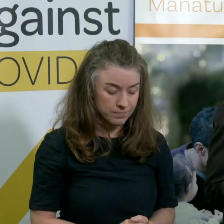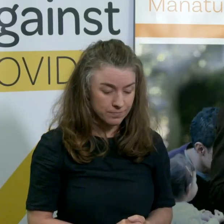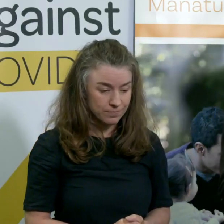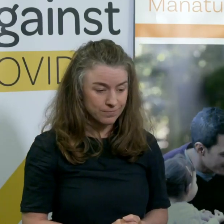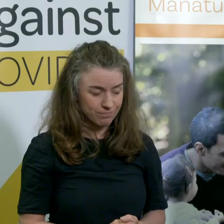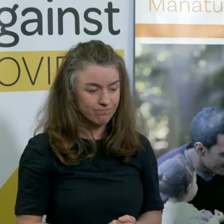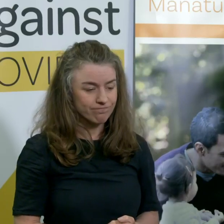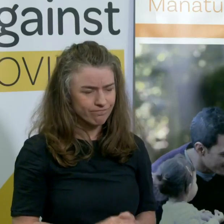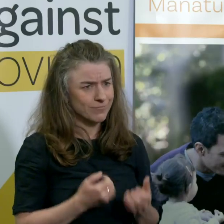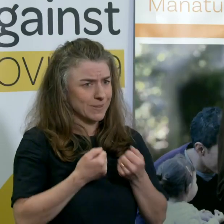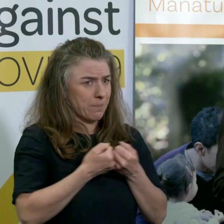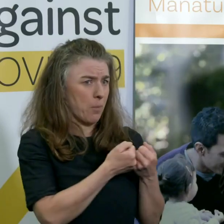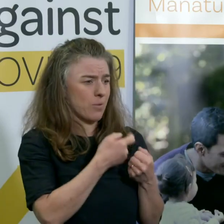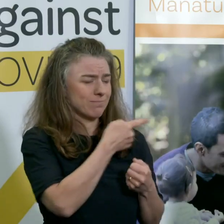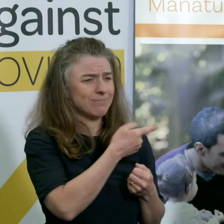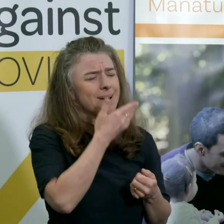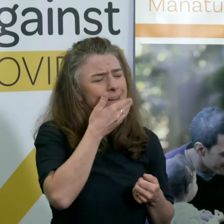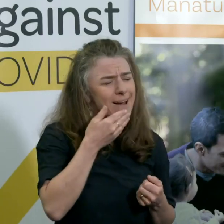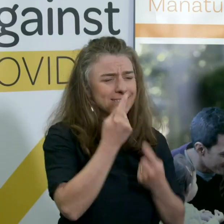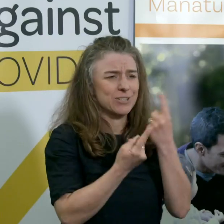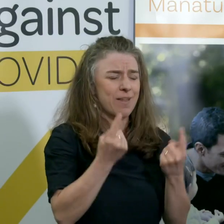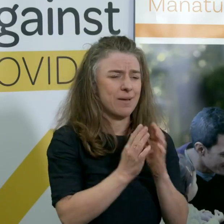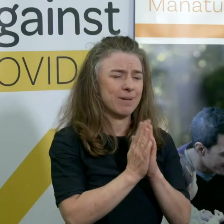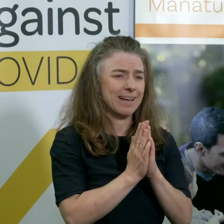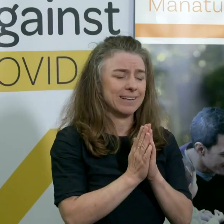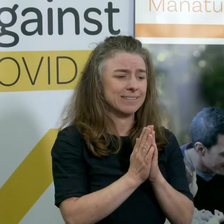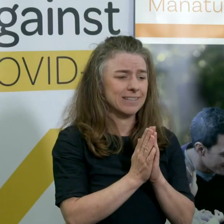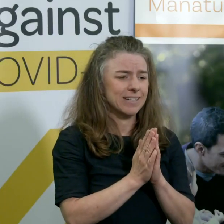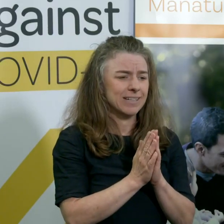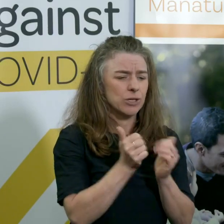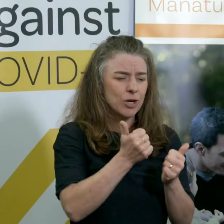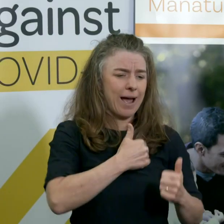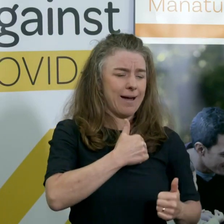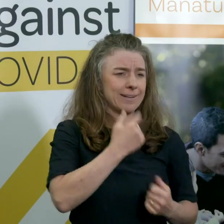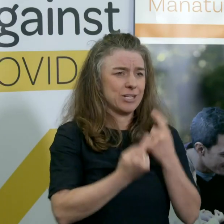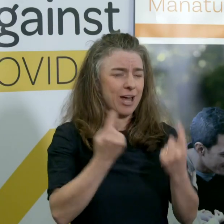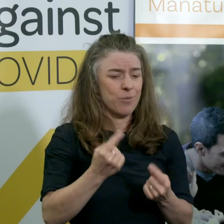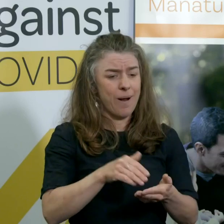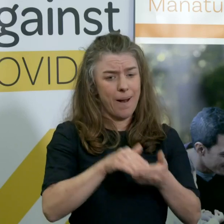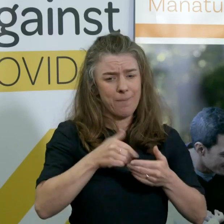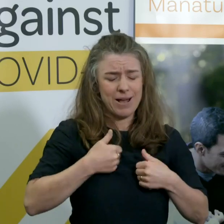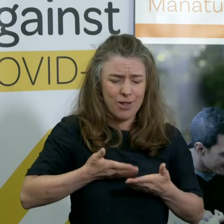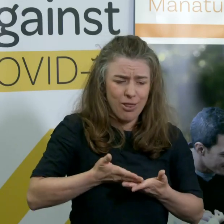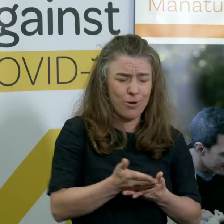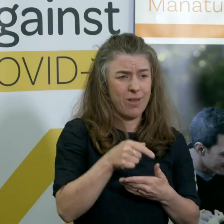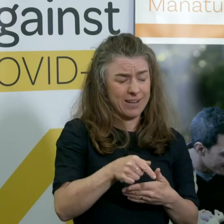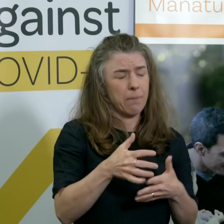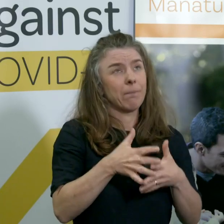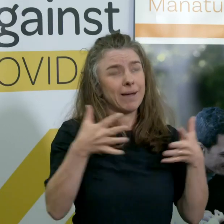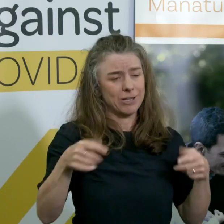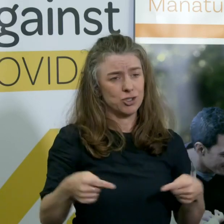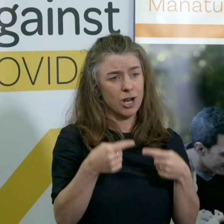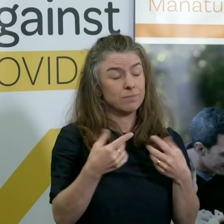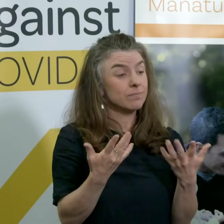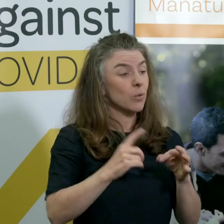I just want to reiterate that point. Let's be nice, let's be kind. That's going to help us get through this extremely significant challenge. Happy